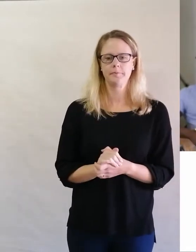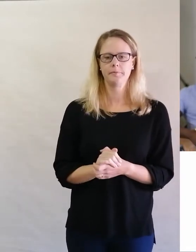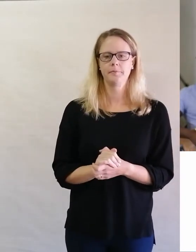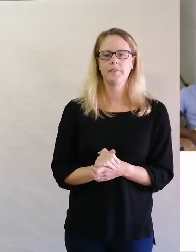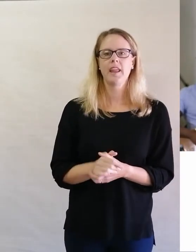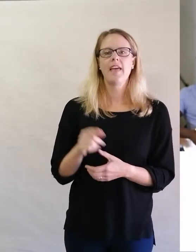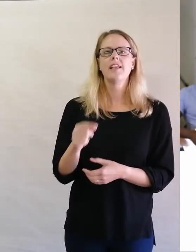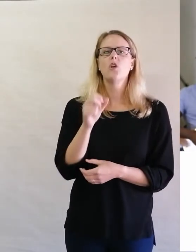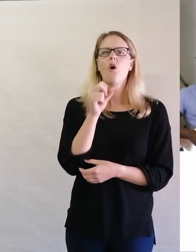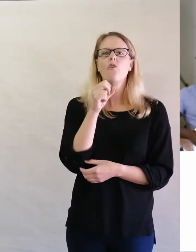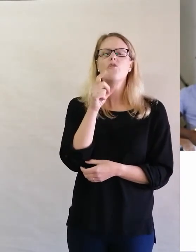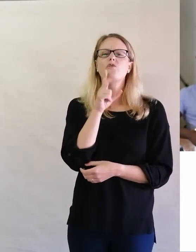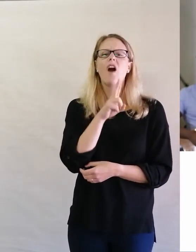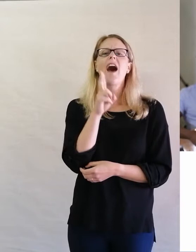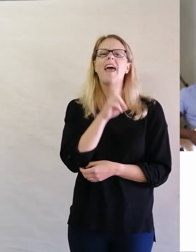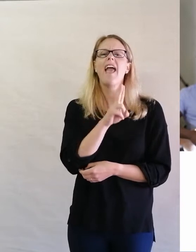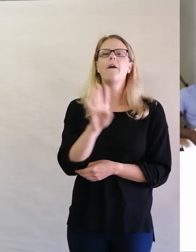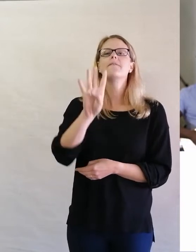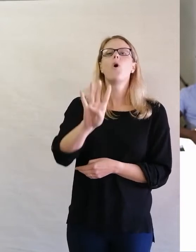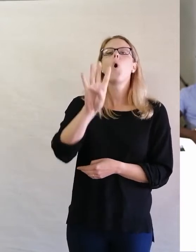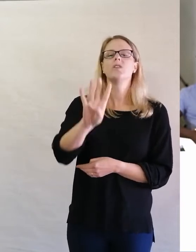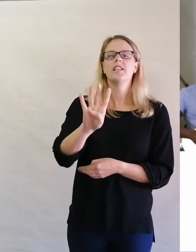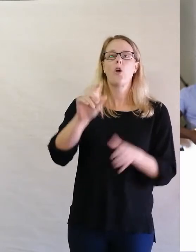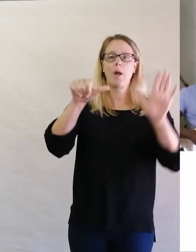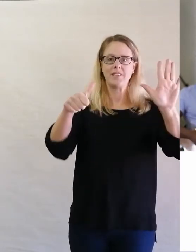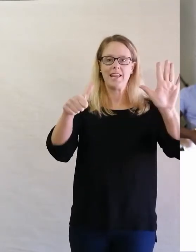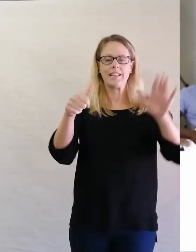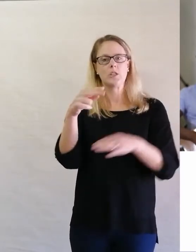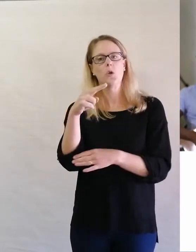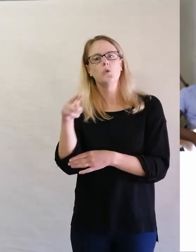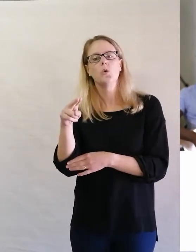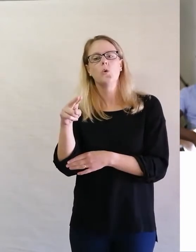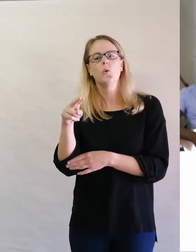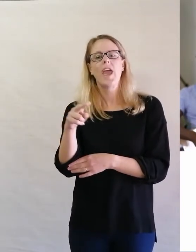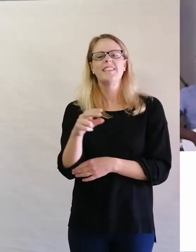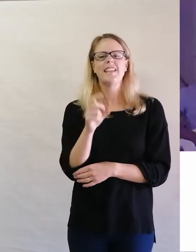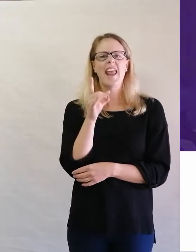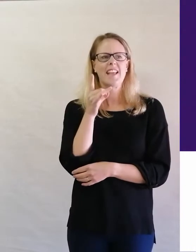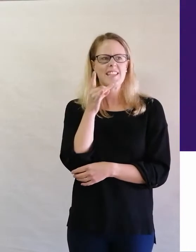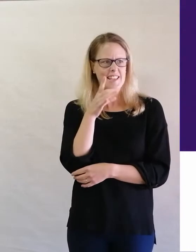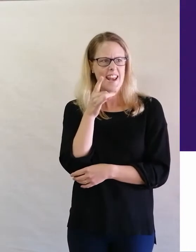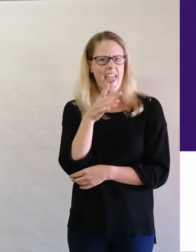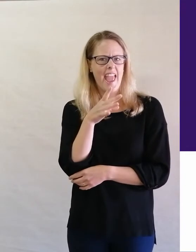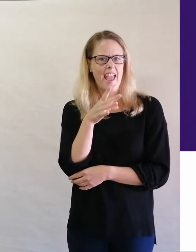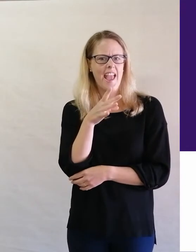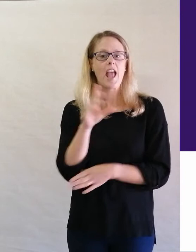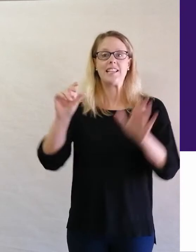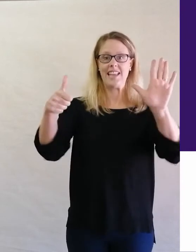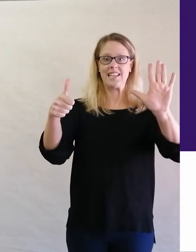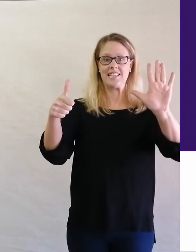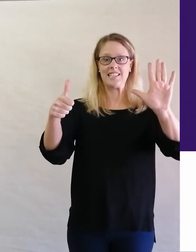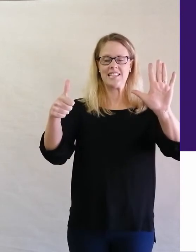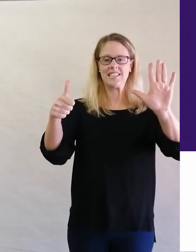This coming Friday, the 14th, from 6 p.m. until Saturday, 6 p.m., the elders